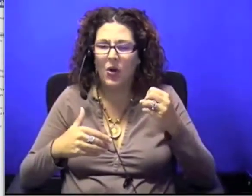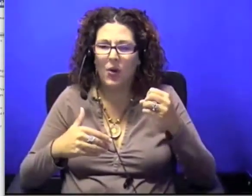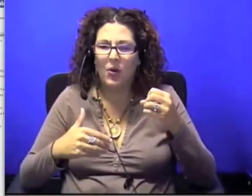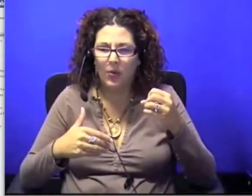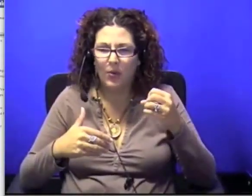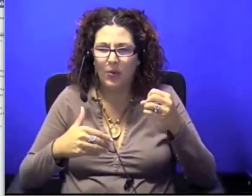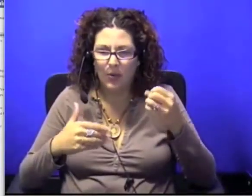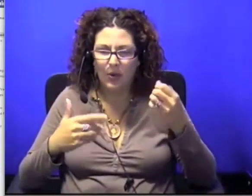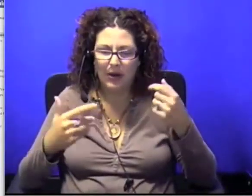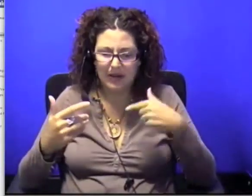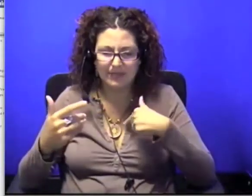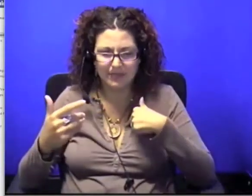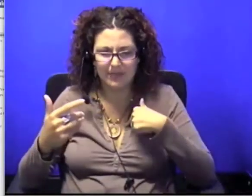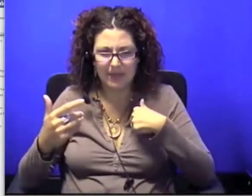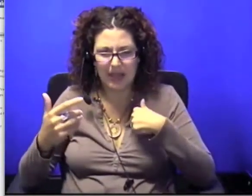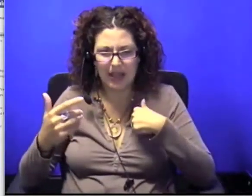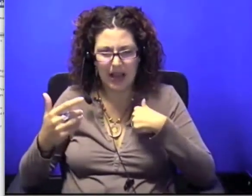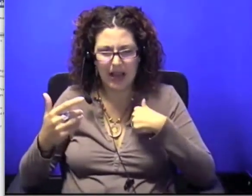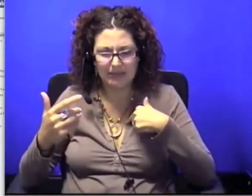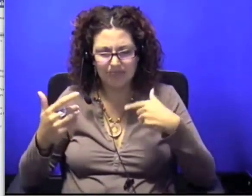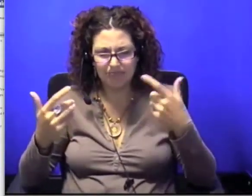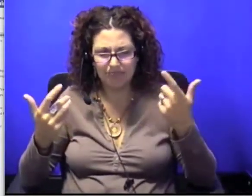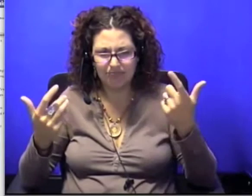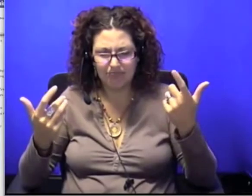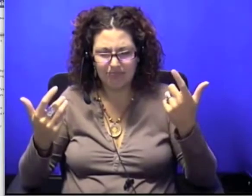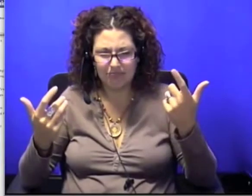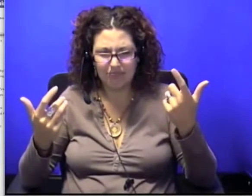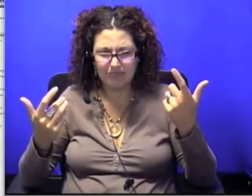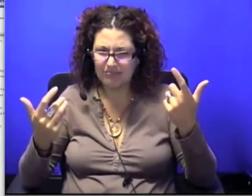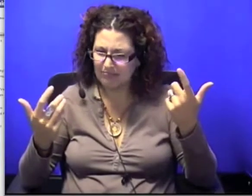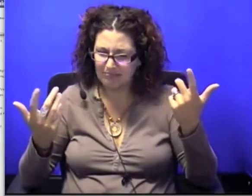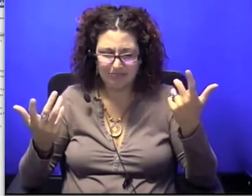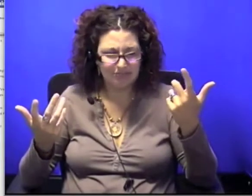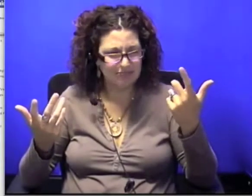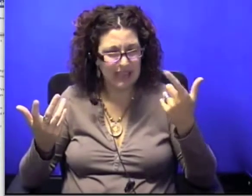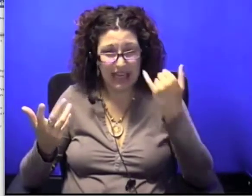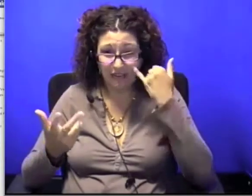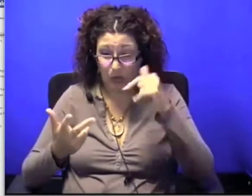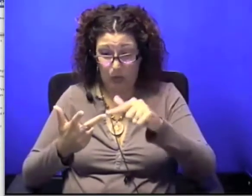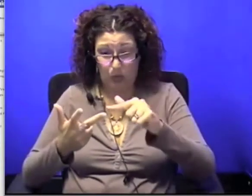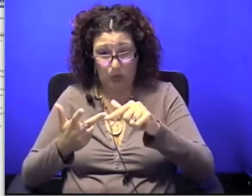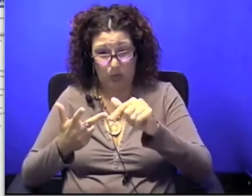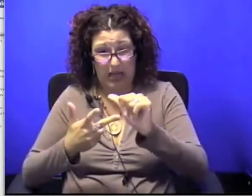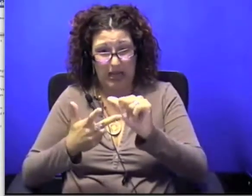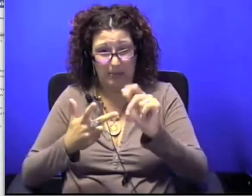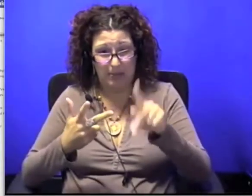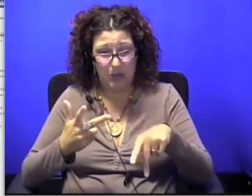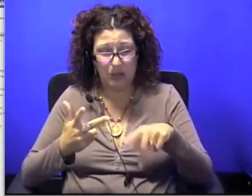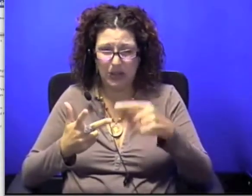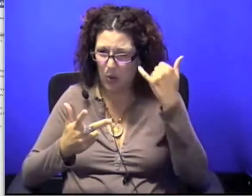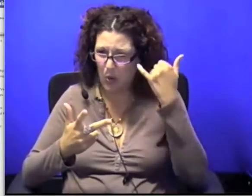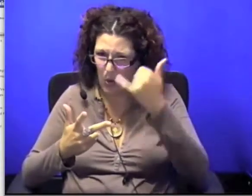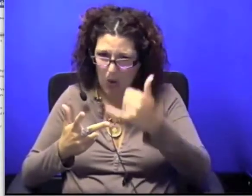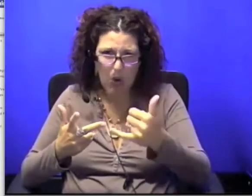is what you needed. And so if you're that A, call the person back. Say, hey, I want the